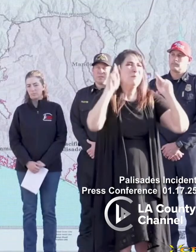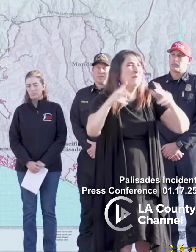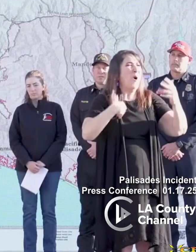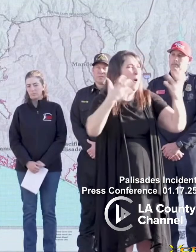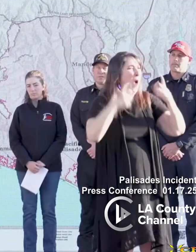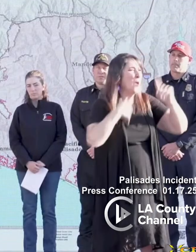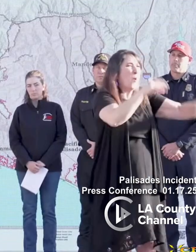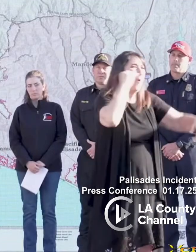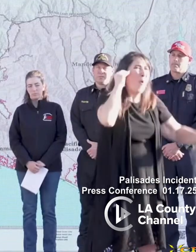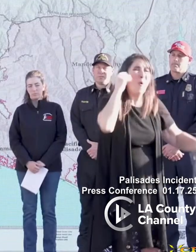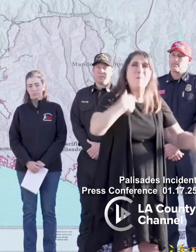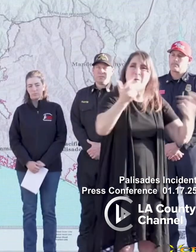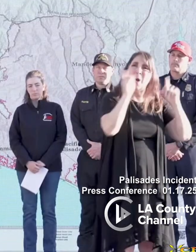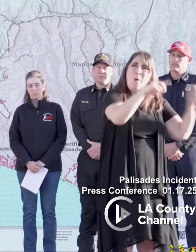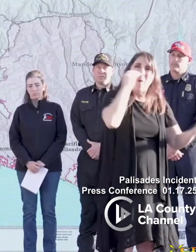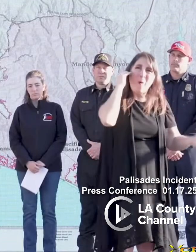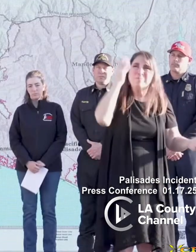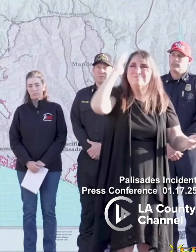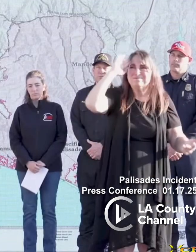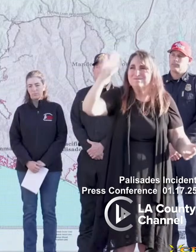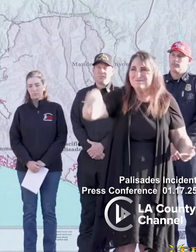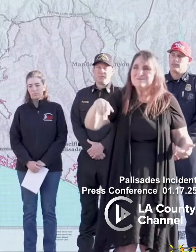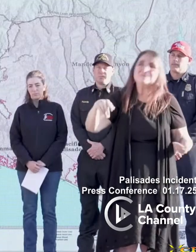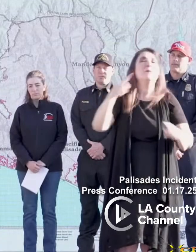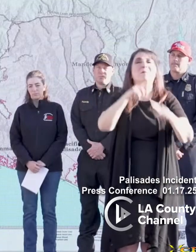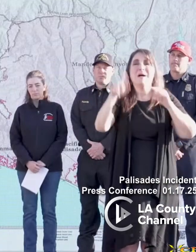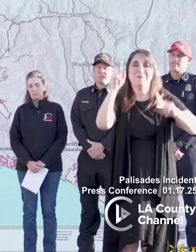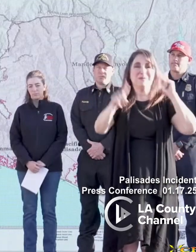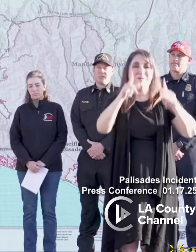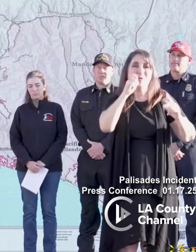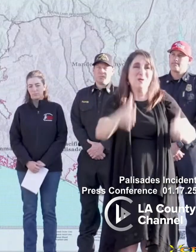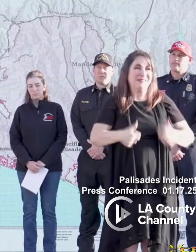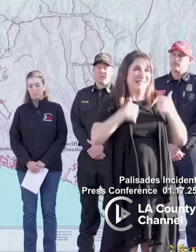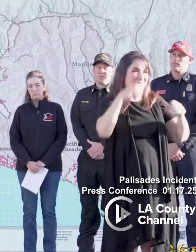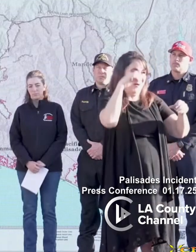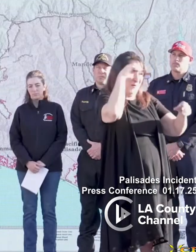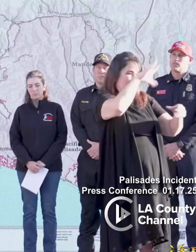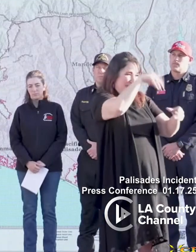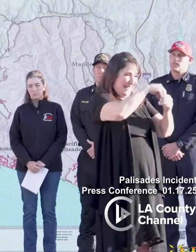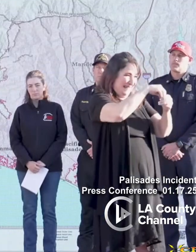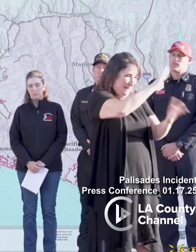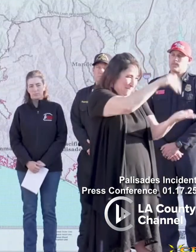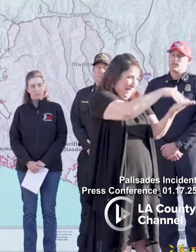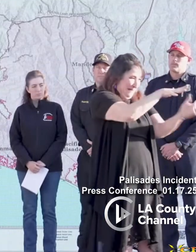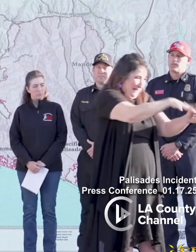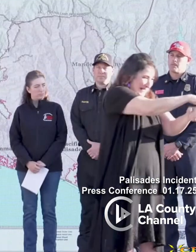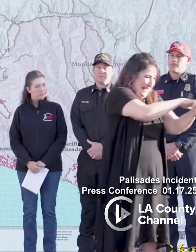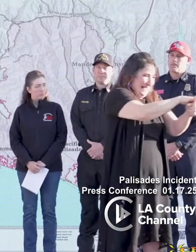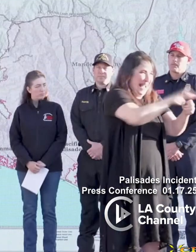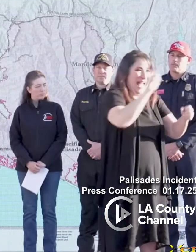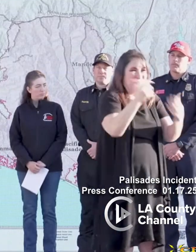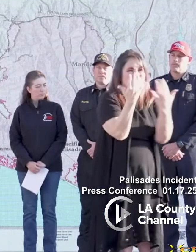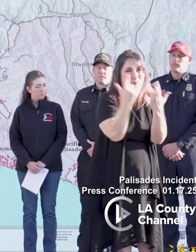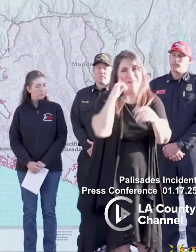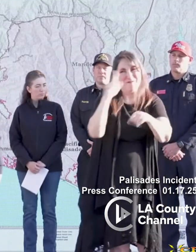into their homes. Those who are actually within the fire perimeter are going to have to wait a while.